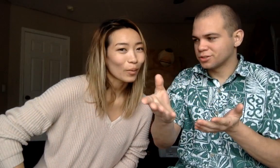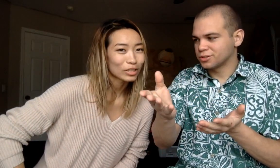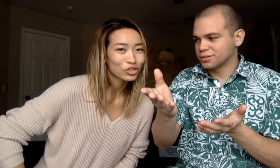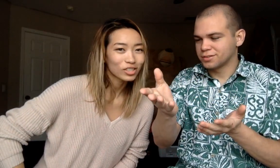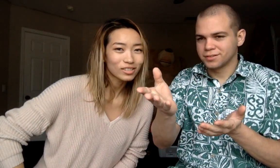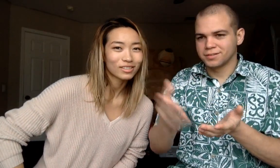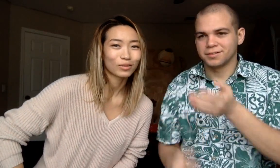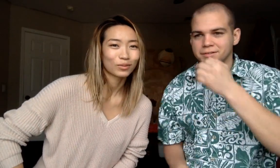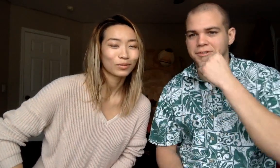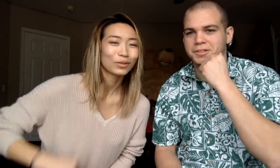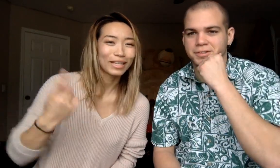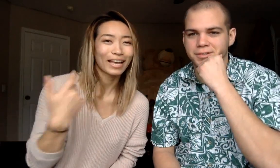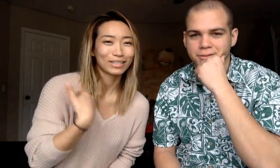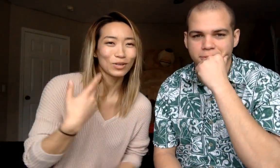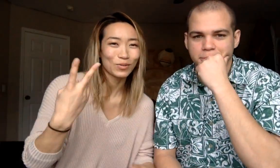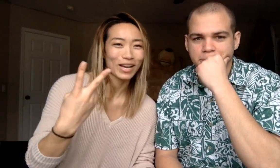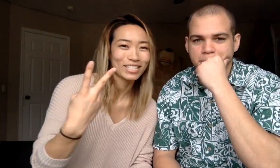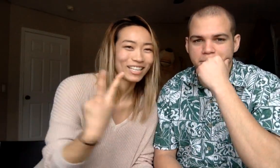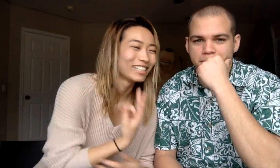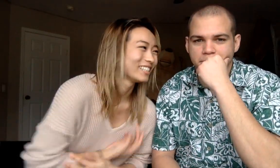questions. We only had 2 questions.